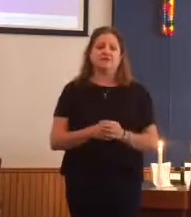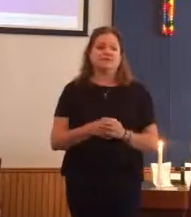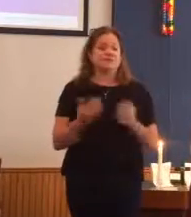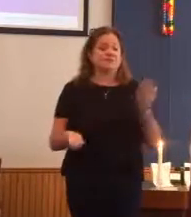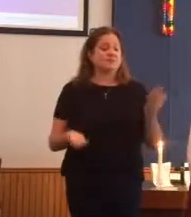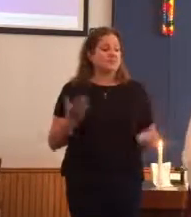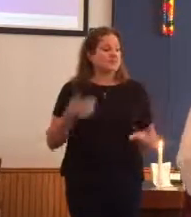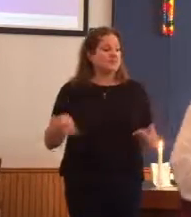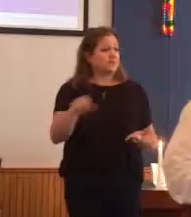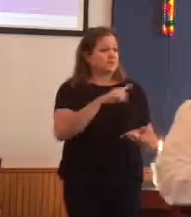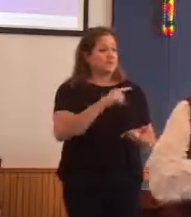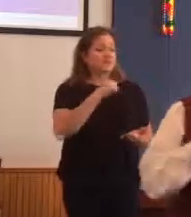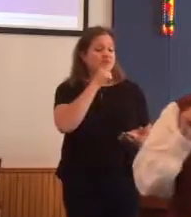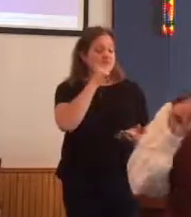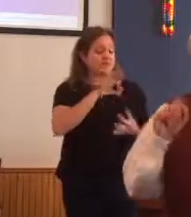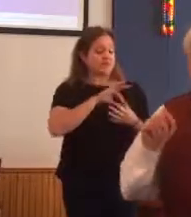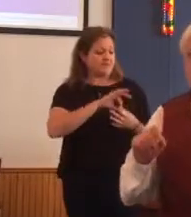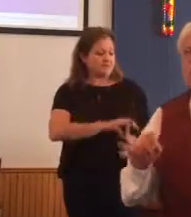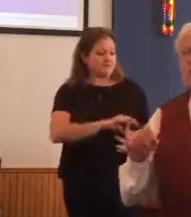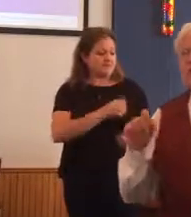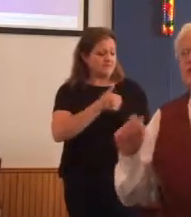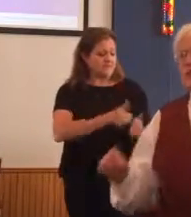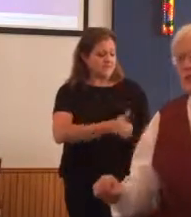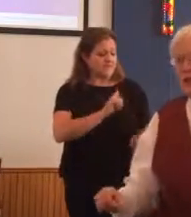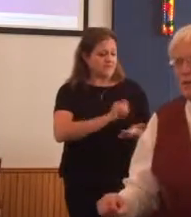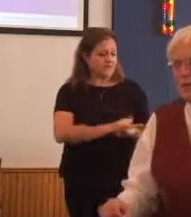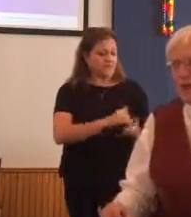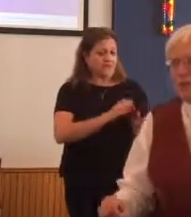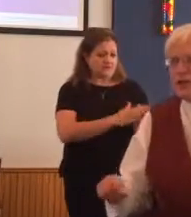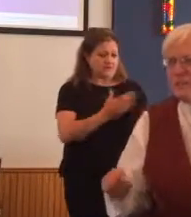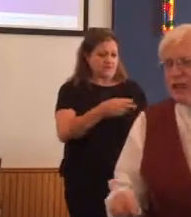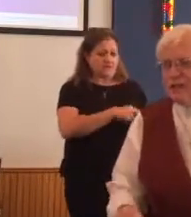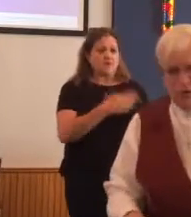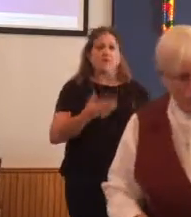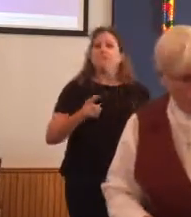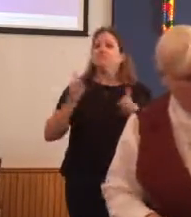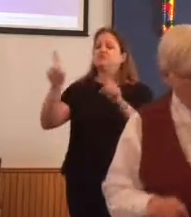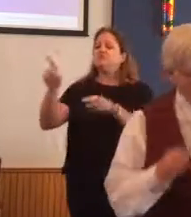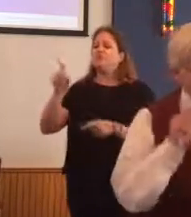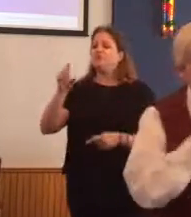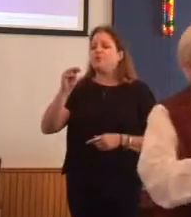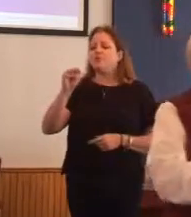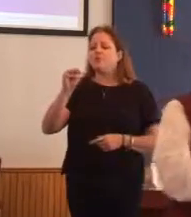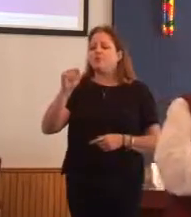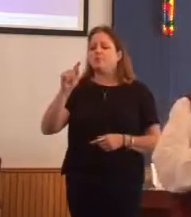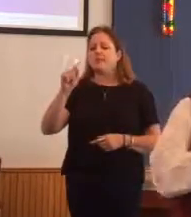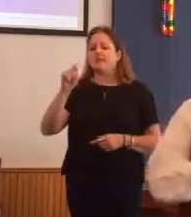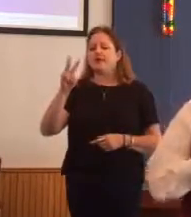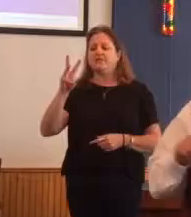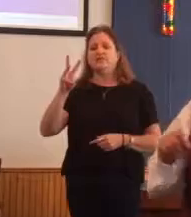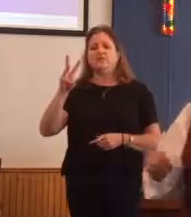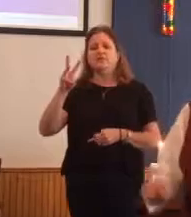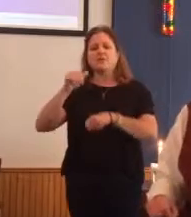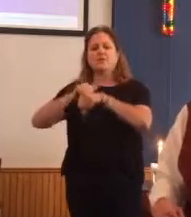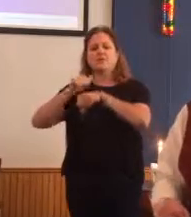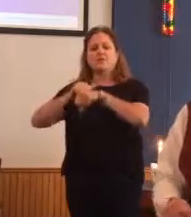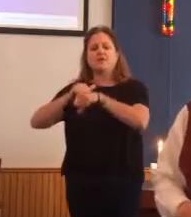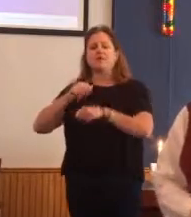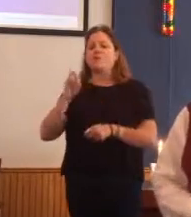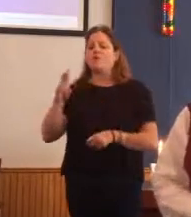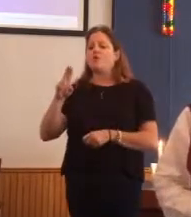particular reference, you may want to check out the Sermon on the Mount in Matthew or the Sermon on the Plain in